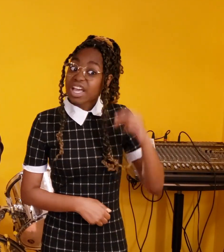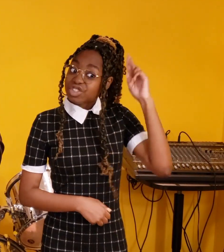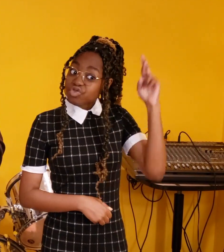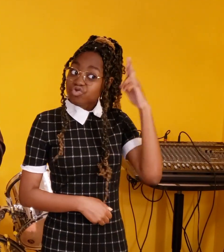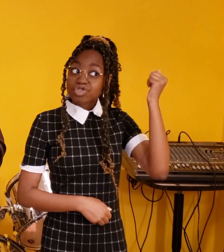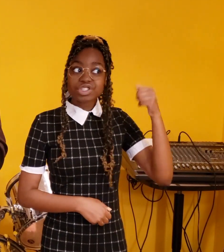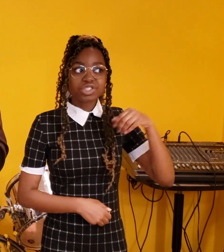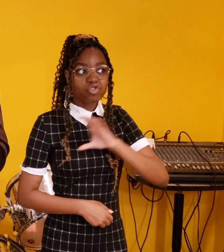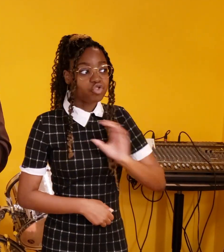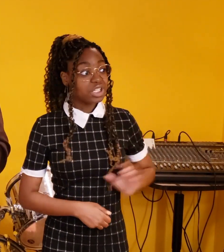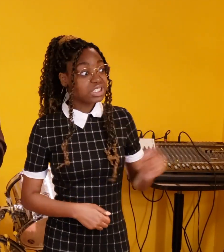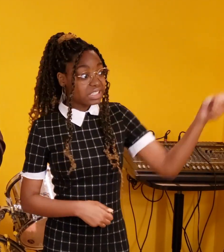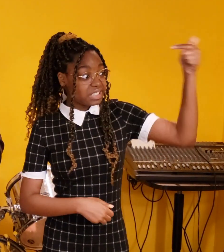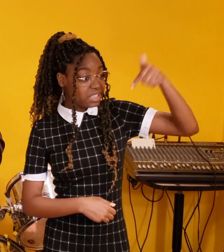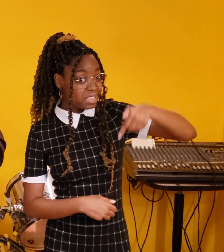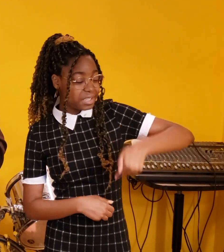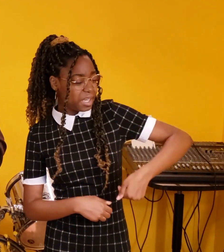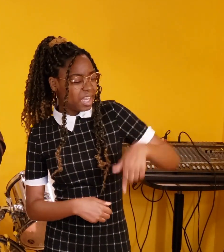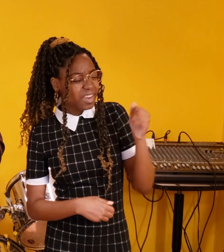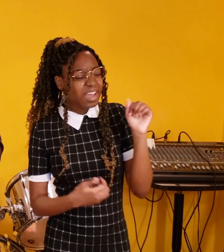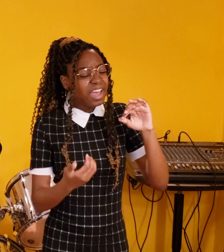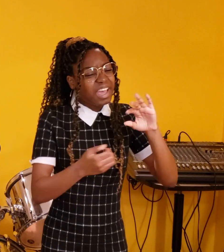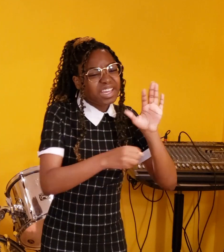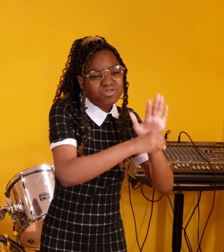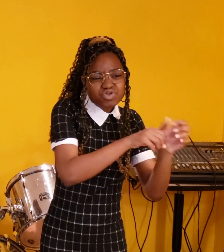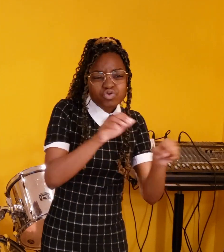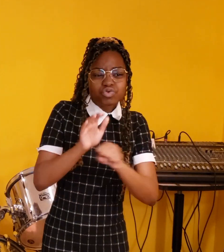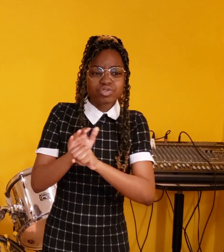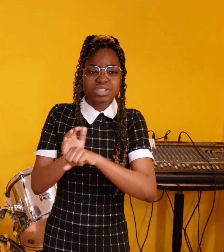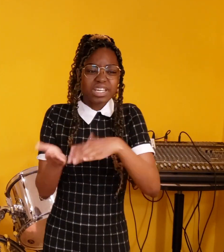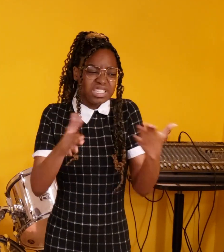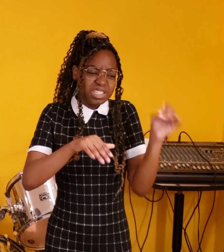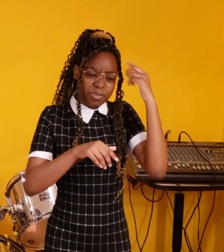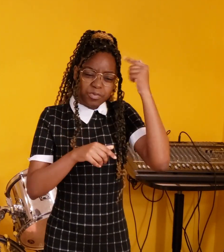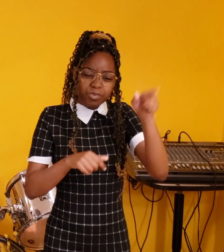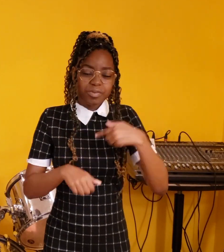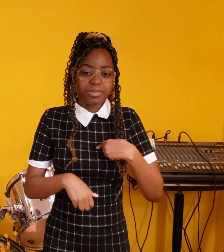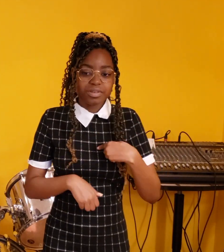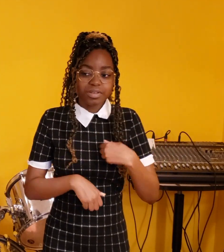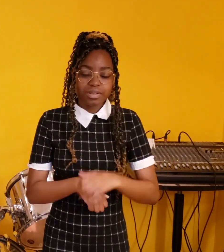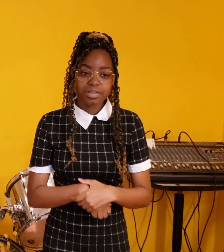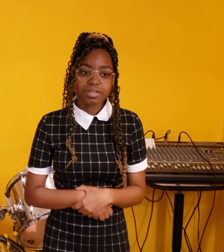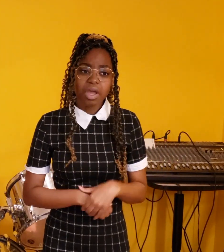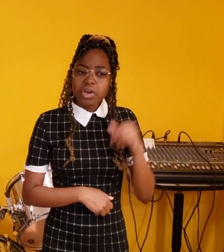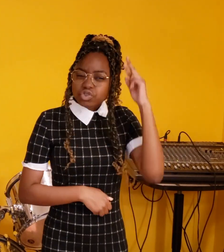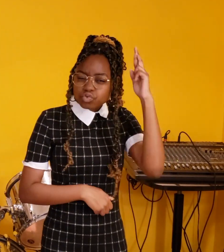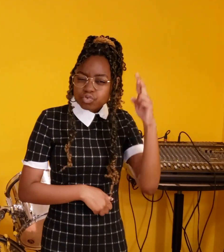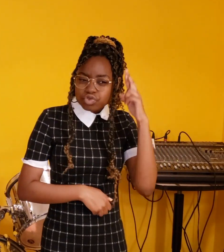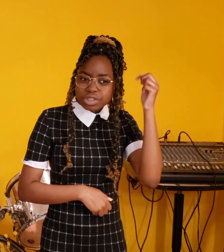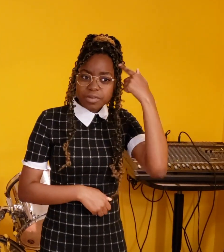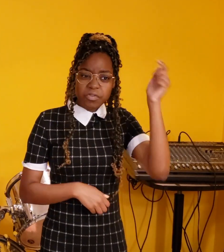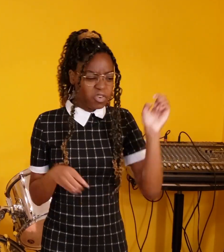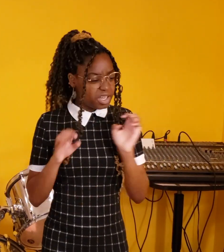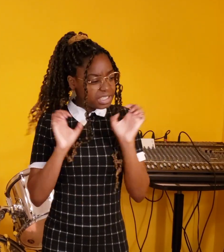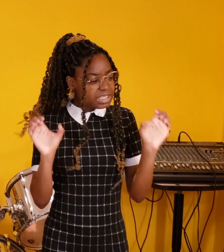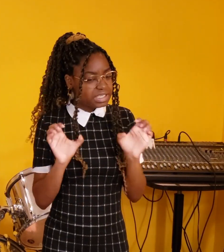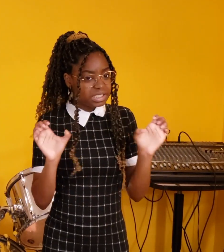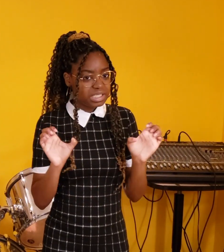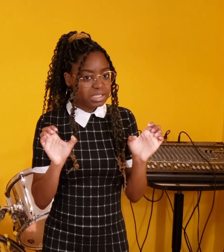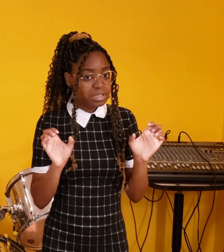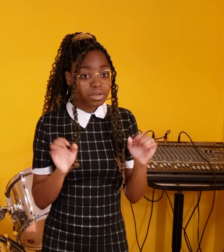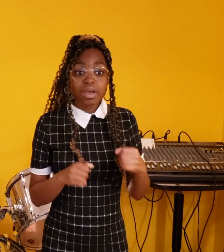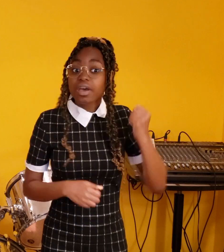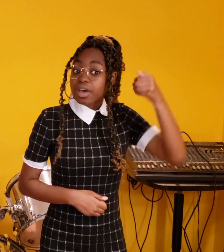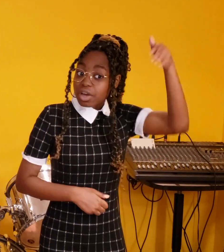came and died on the cross. That's why we have Easter. You see that? And God, who cannot lie, made